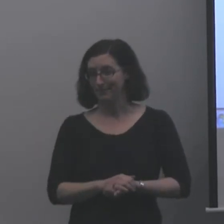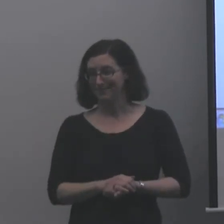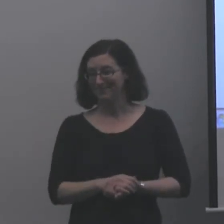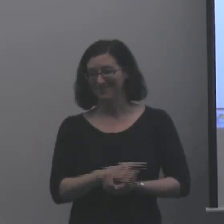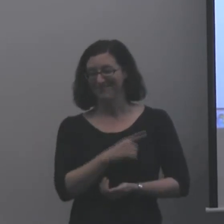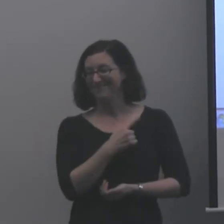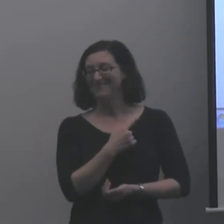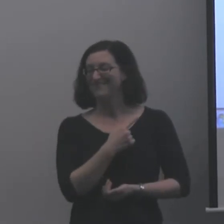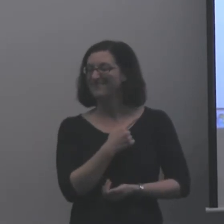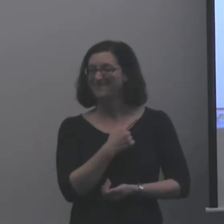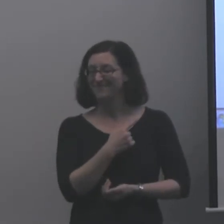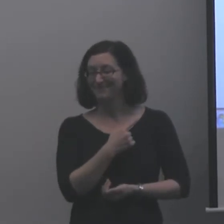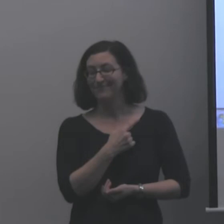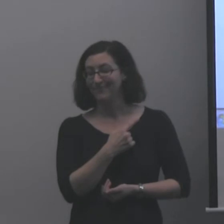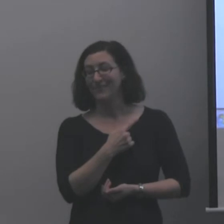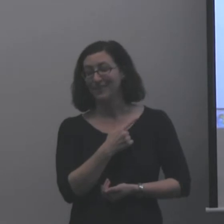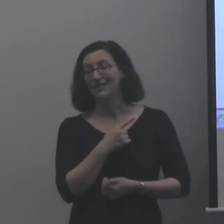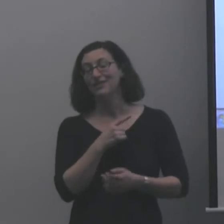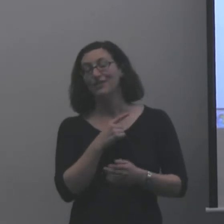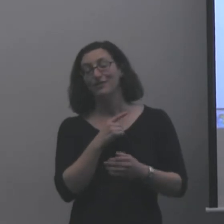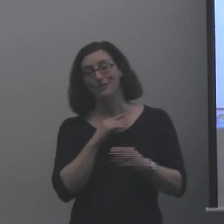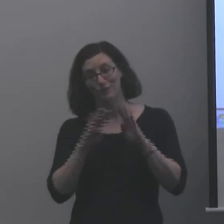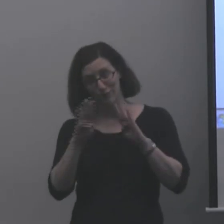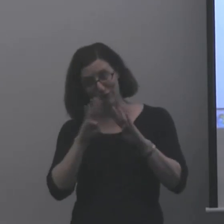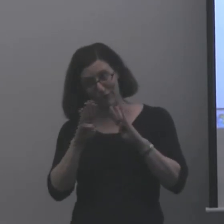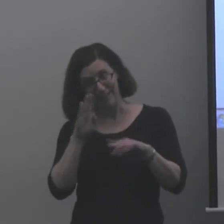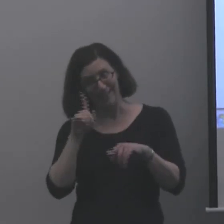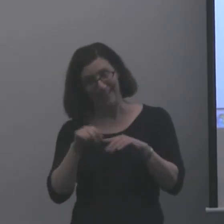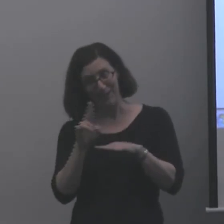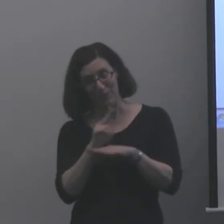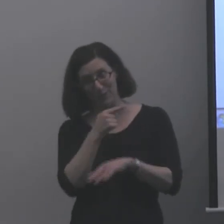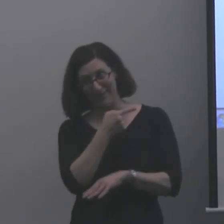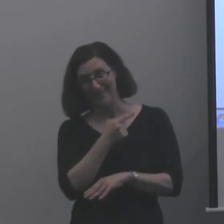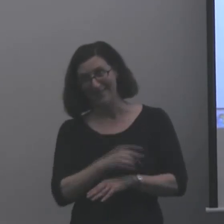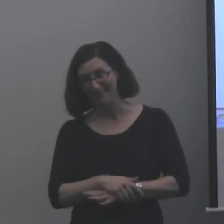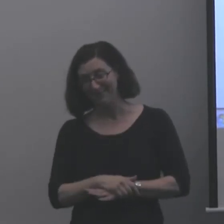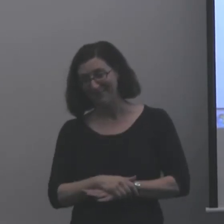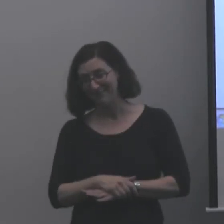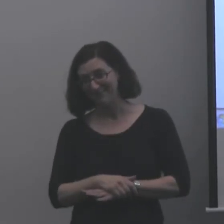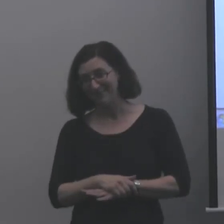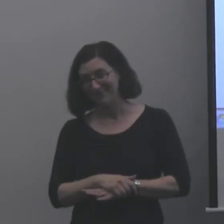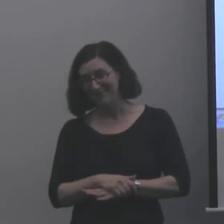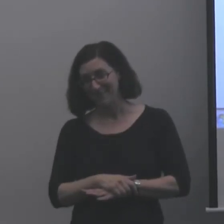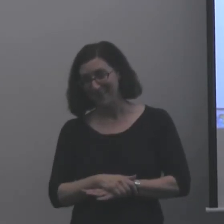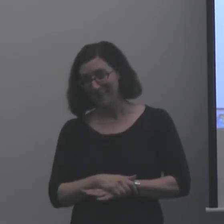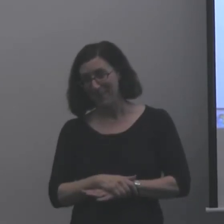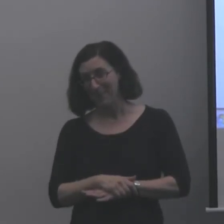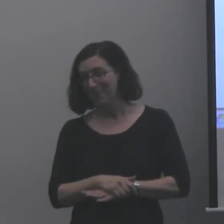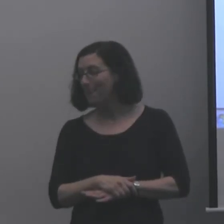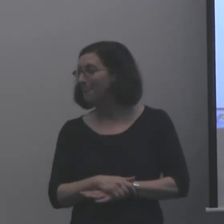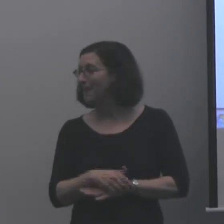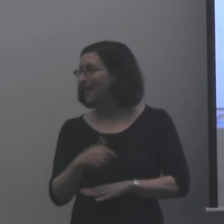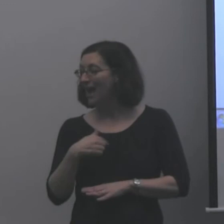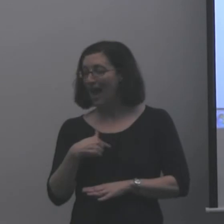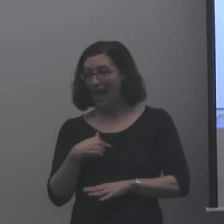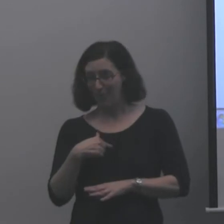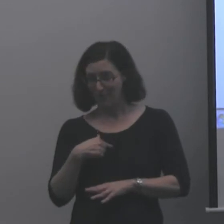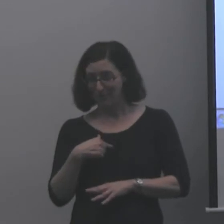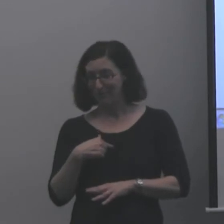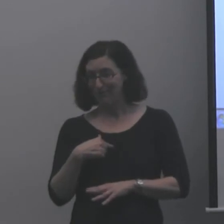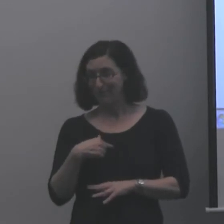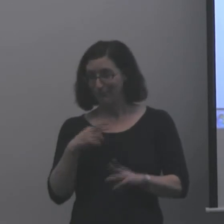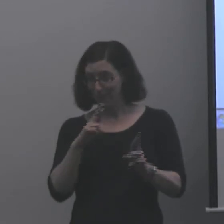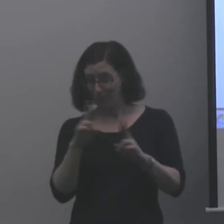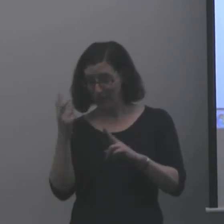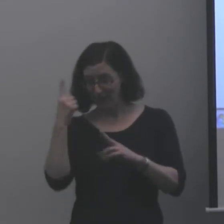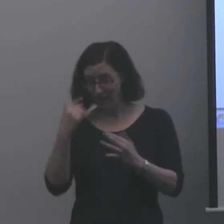it's a lot frustrating that I can't use this. This is as I was preparing for today, I was working